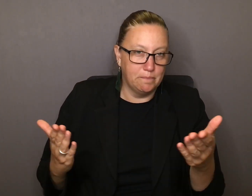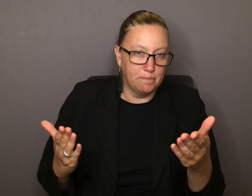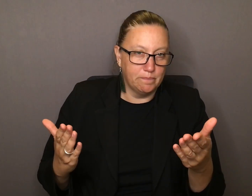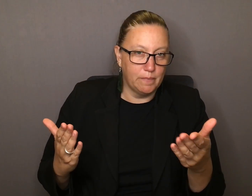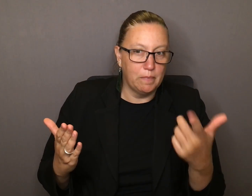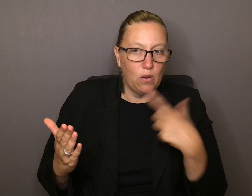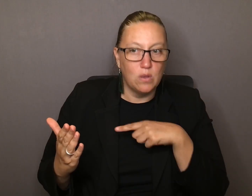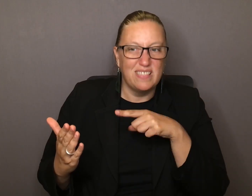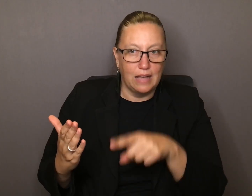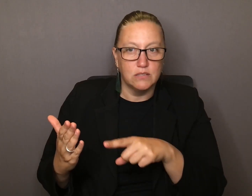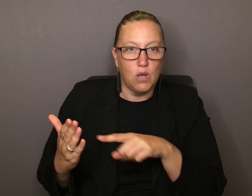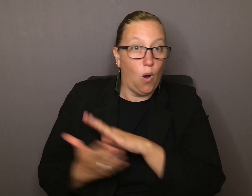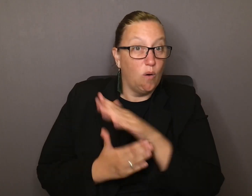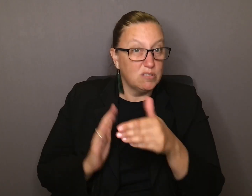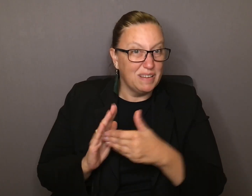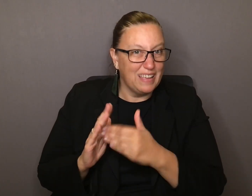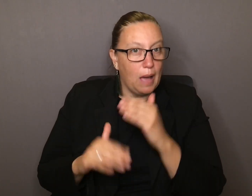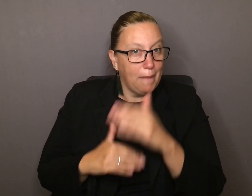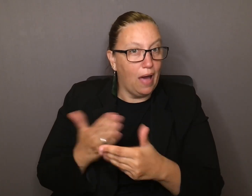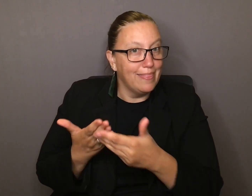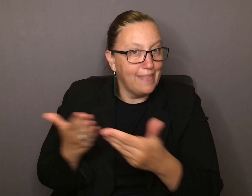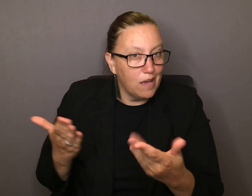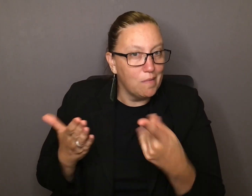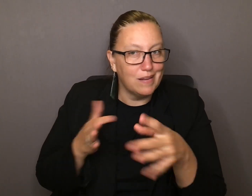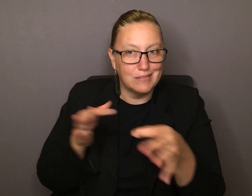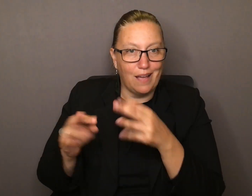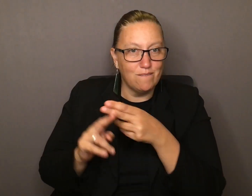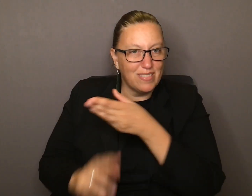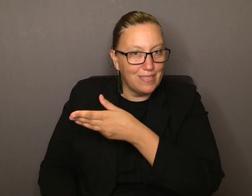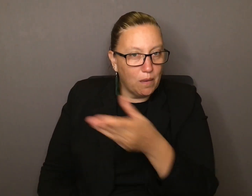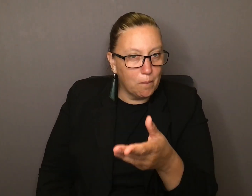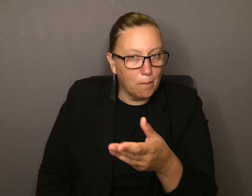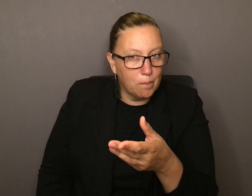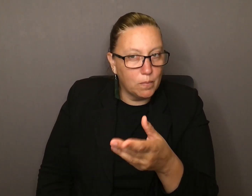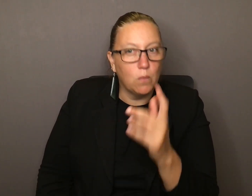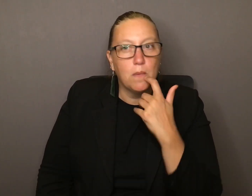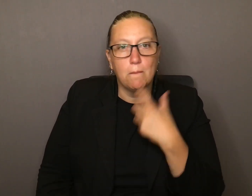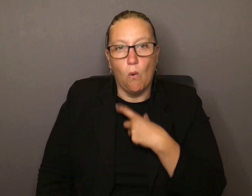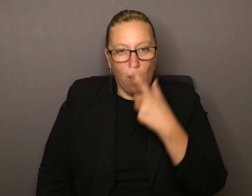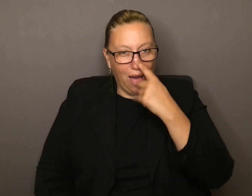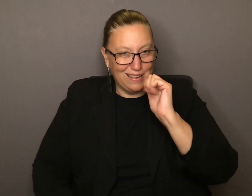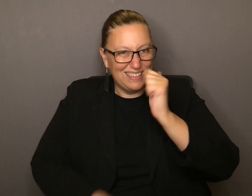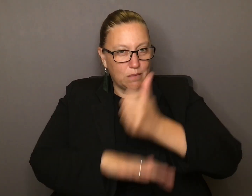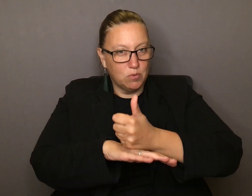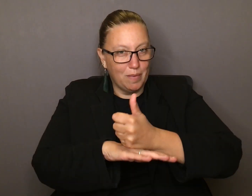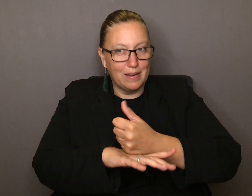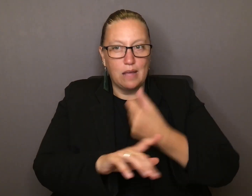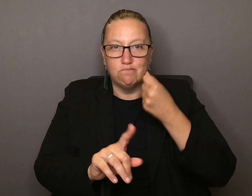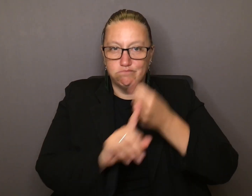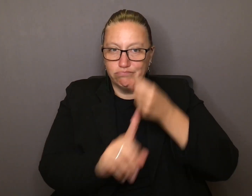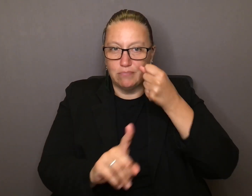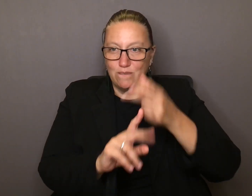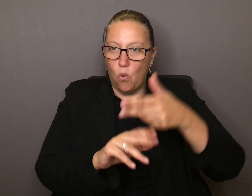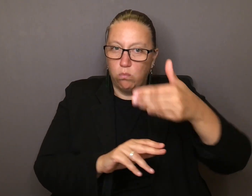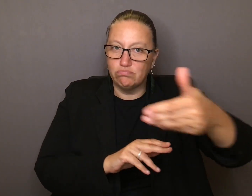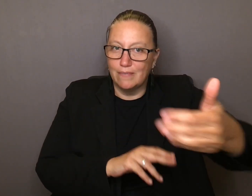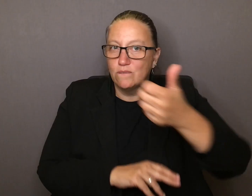for. And again, that's more likely to be implementable and make a difference in the lives of those that we work